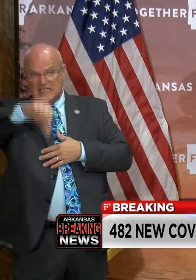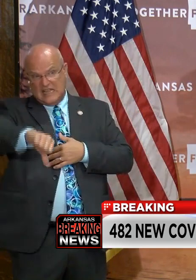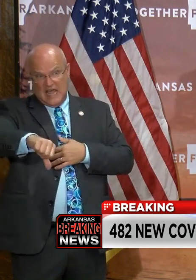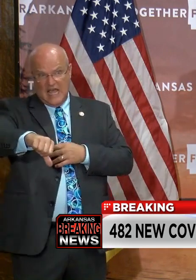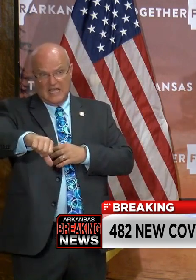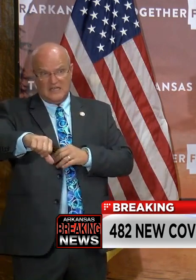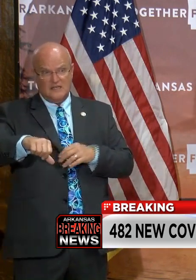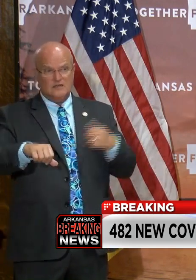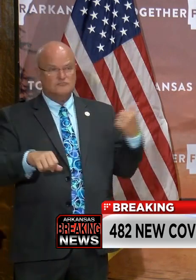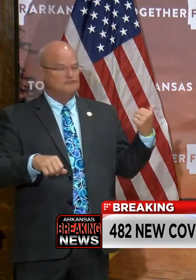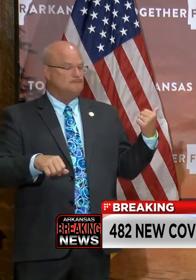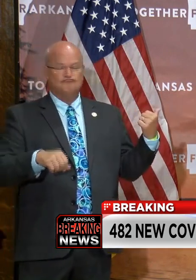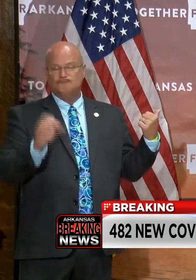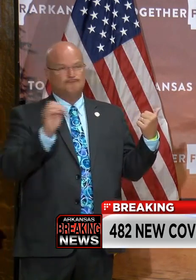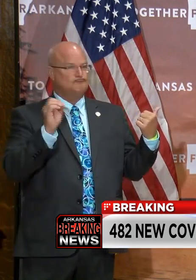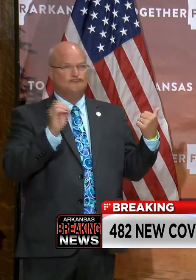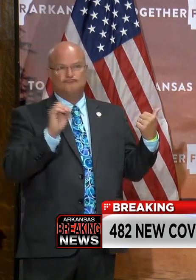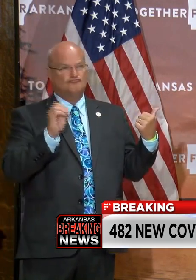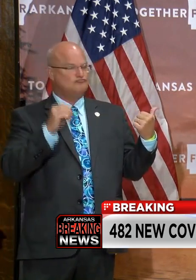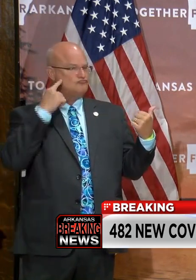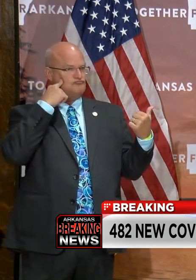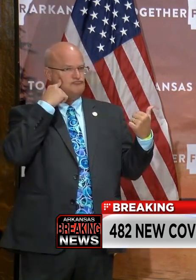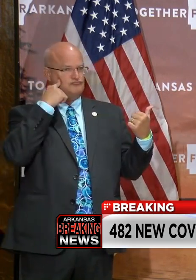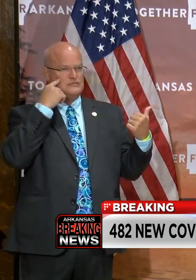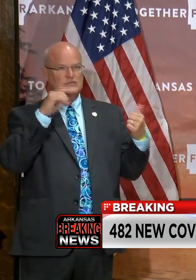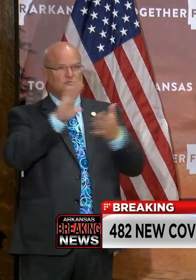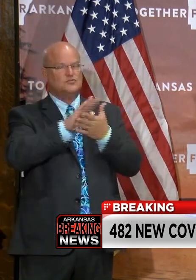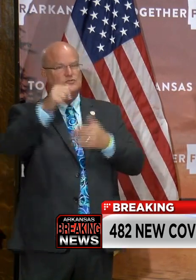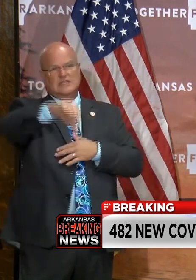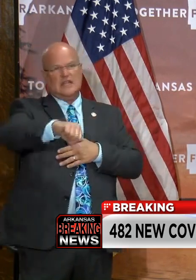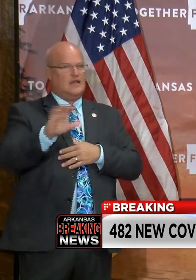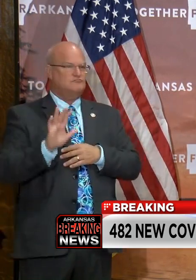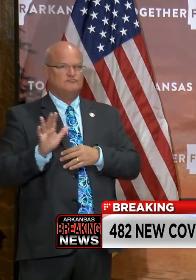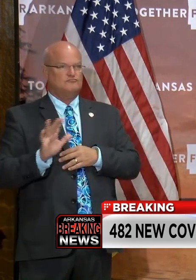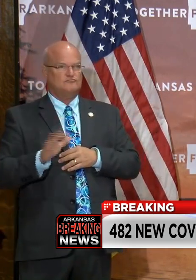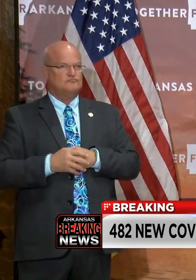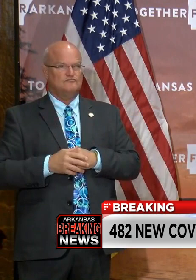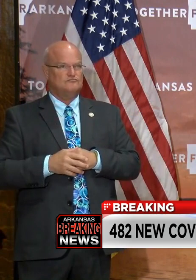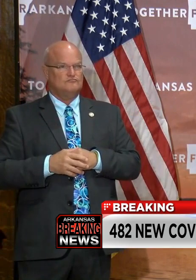This resource? I have not heard of any cases as of yet.